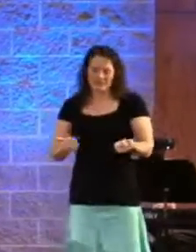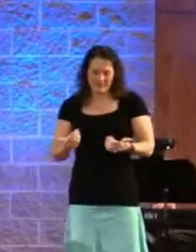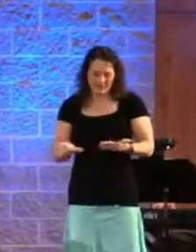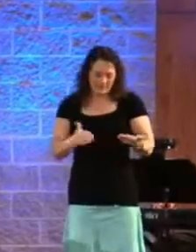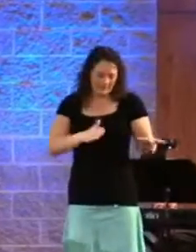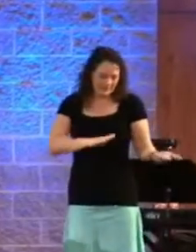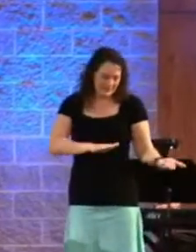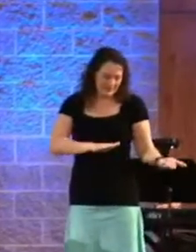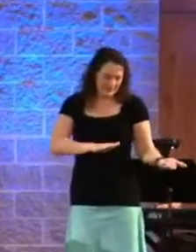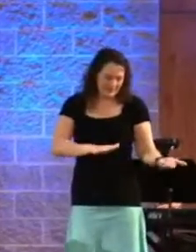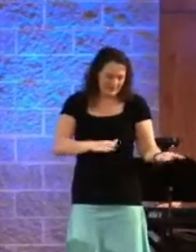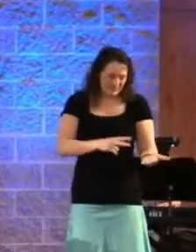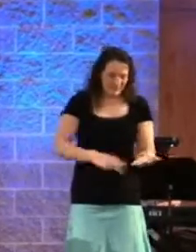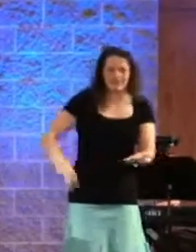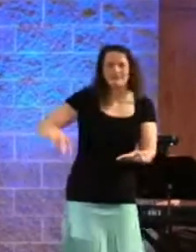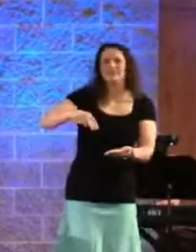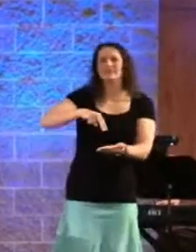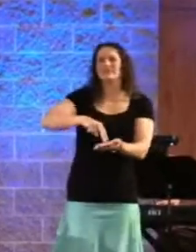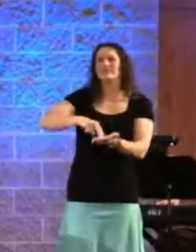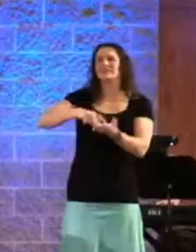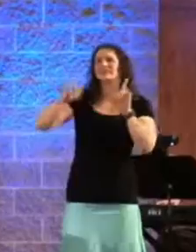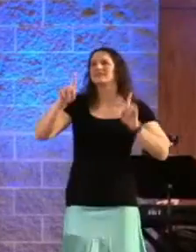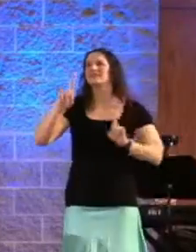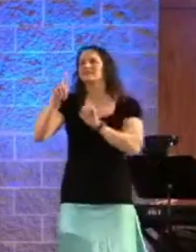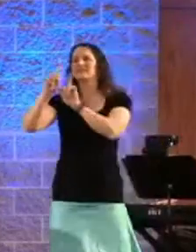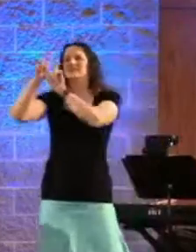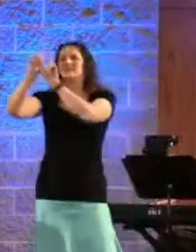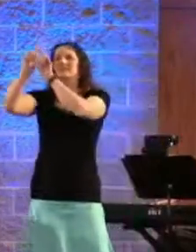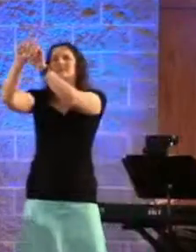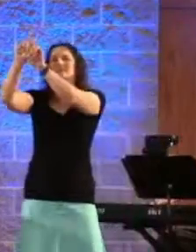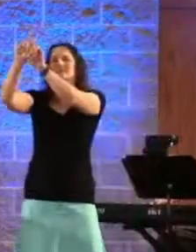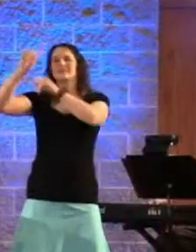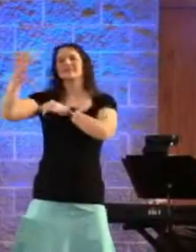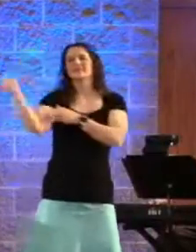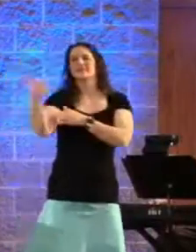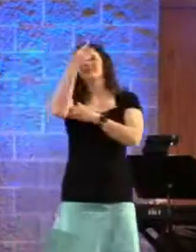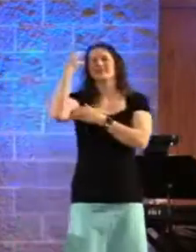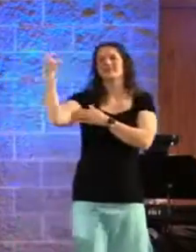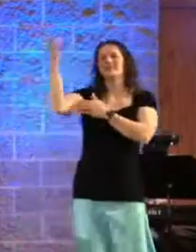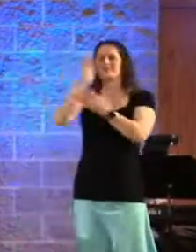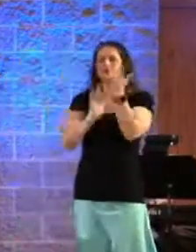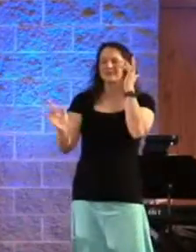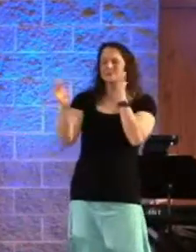life. It's all because of Jesus I'm